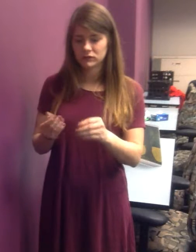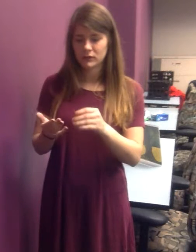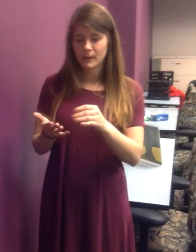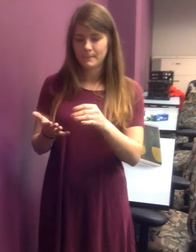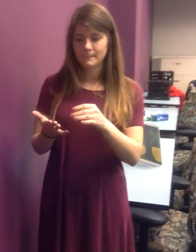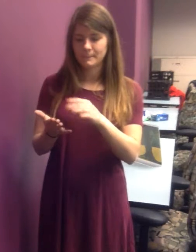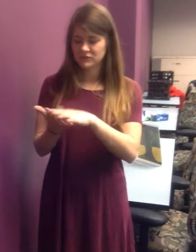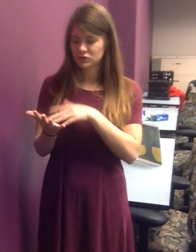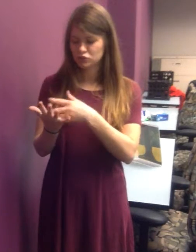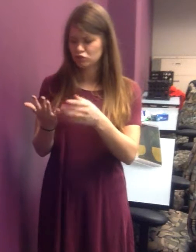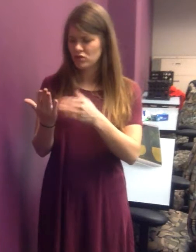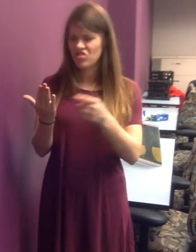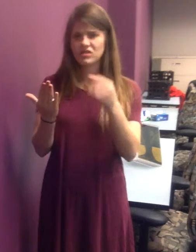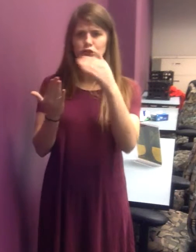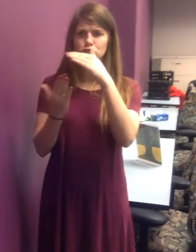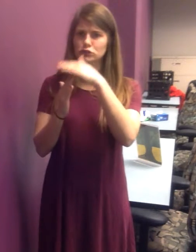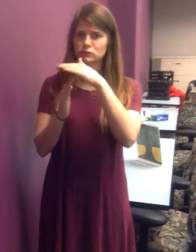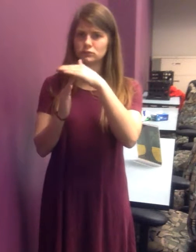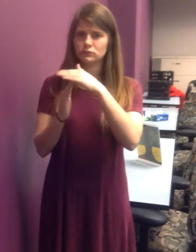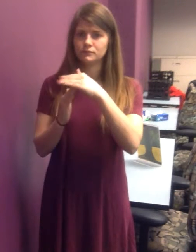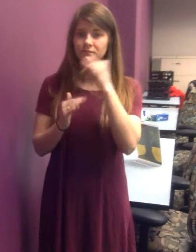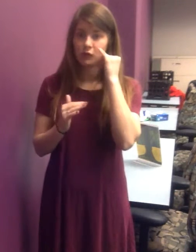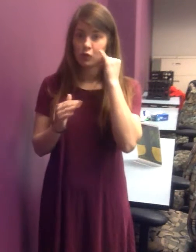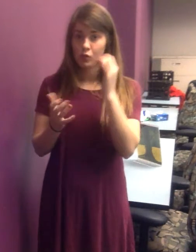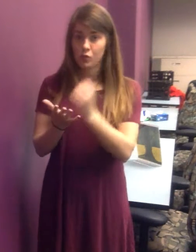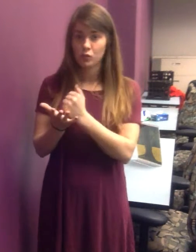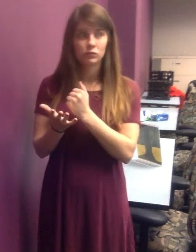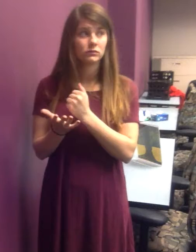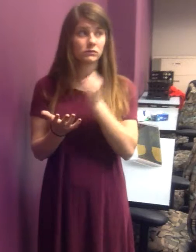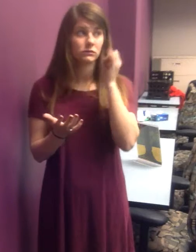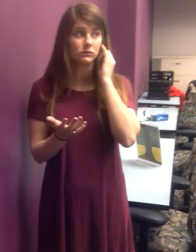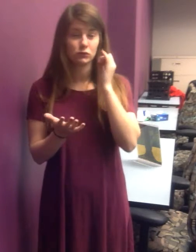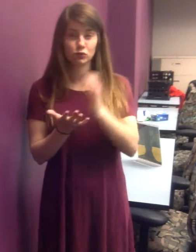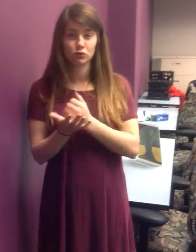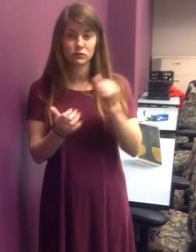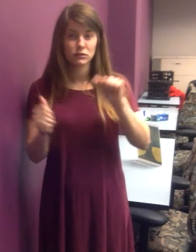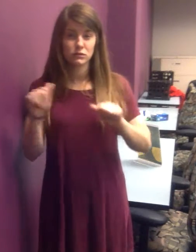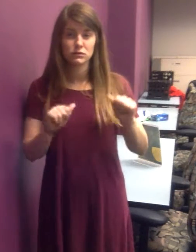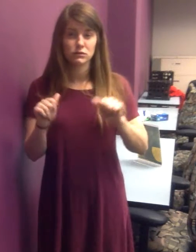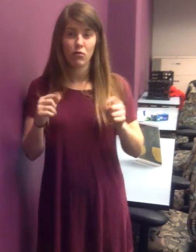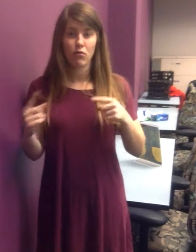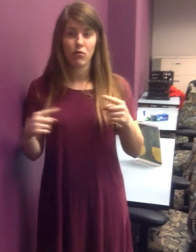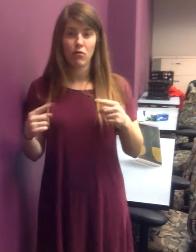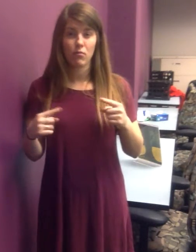game, set, and match. Mm-hmm. Why do you want to win the science argument? If the science argument is won, I do think it